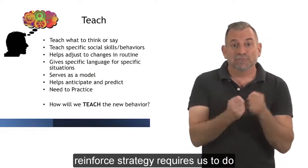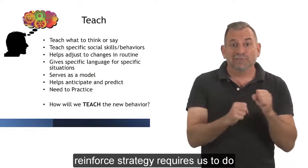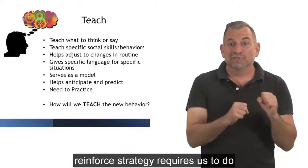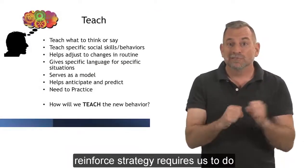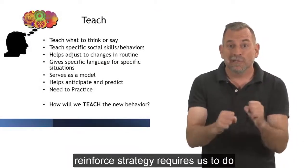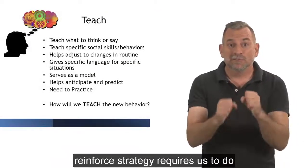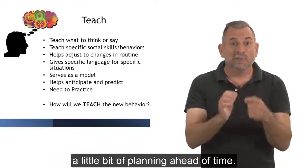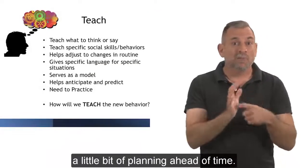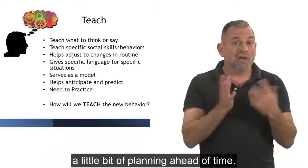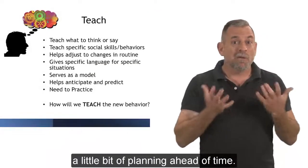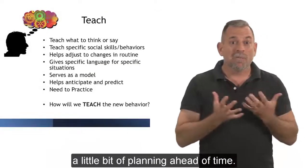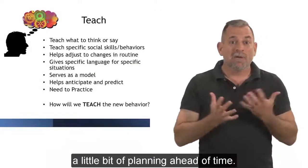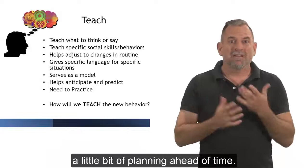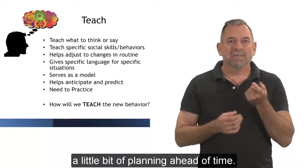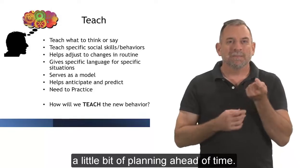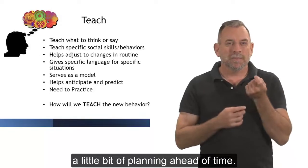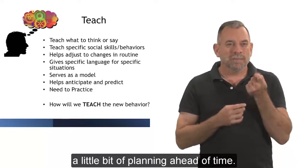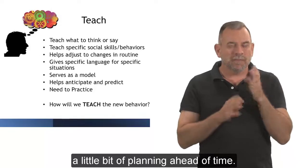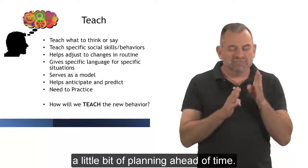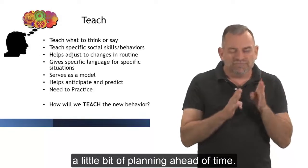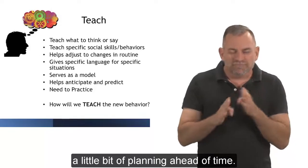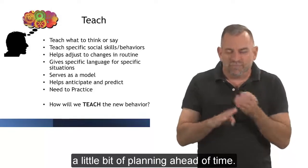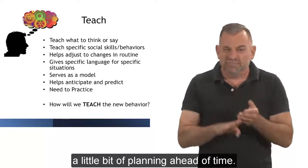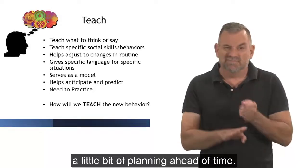requires us to do a little bit of planning ahead of time.